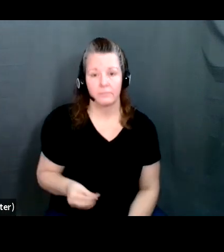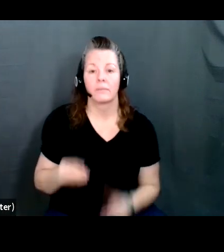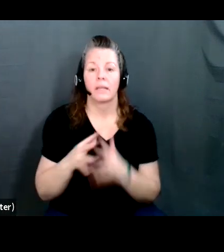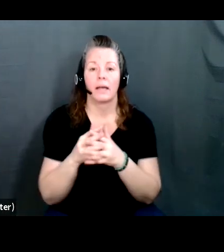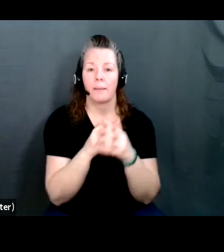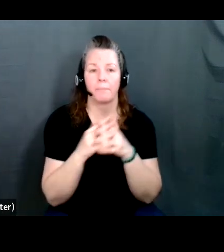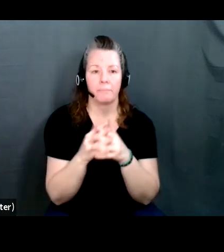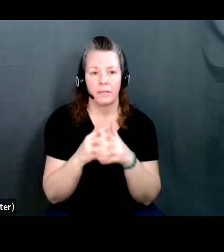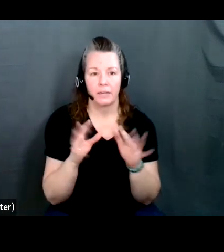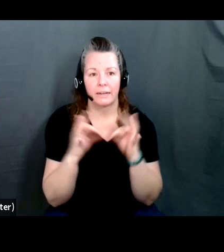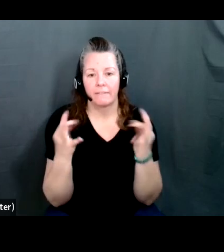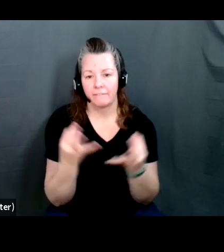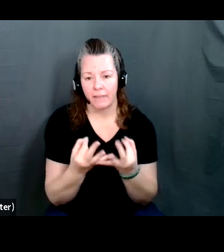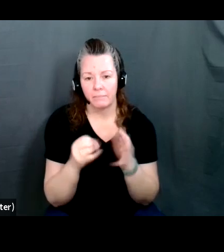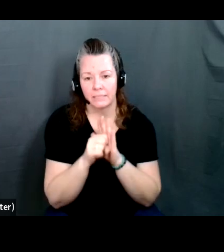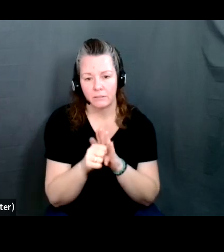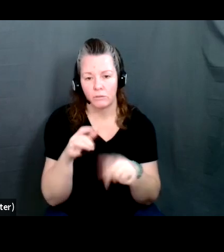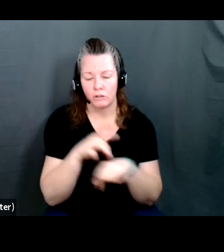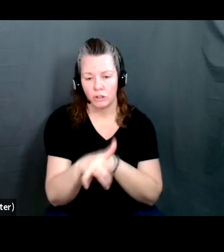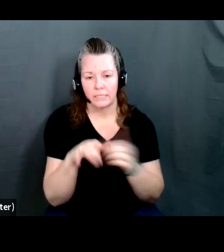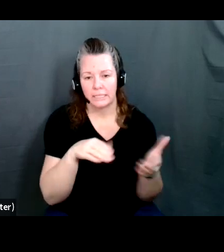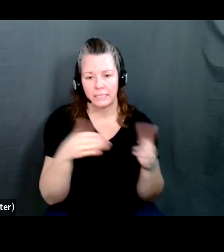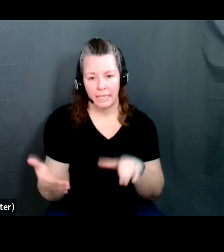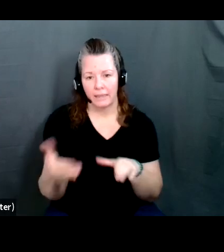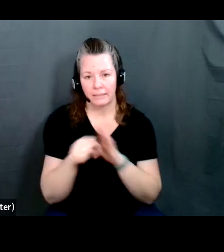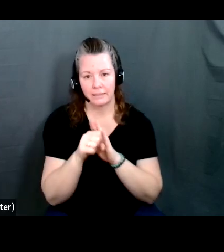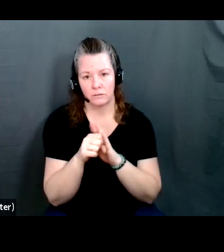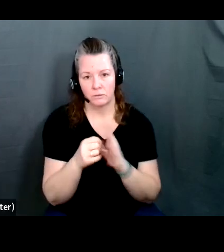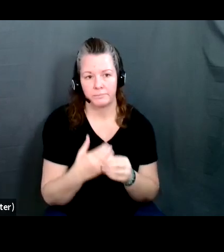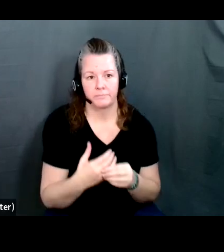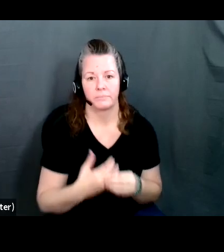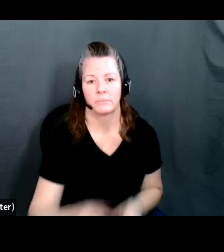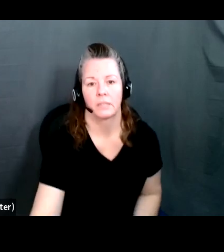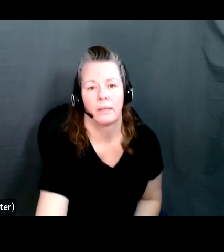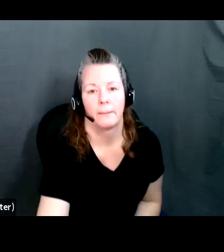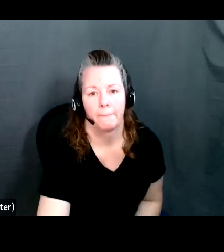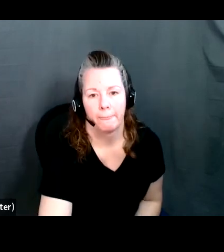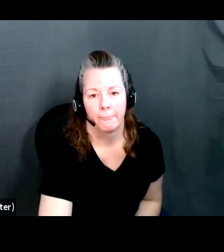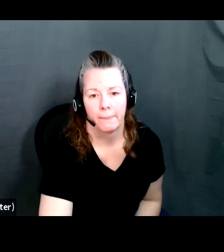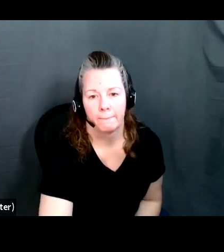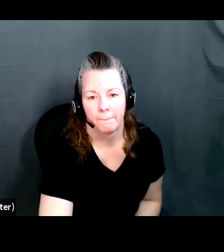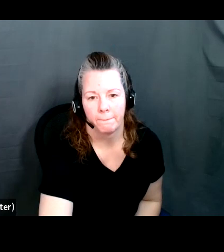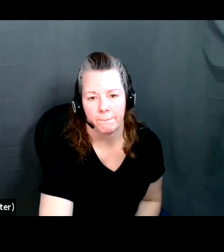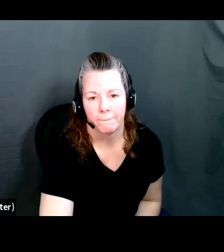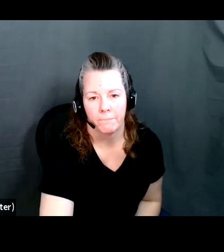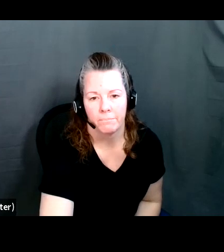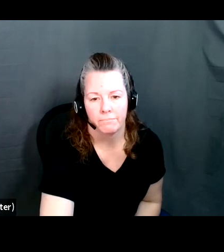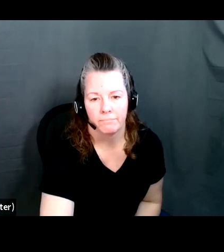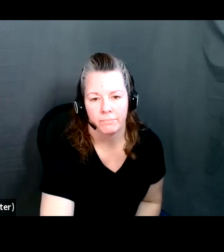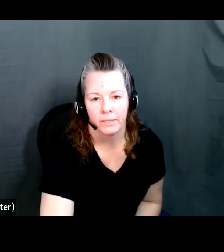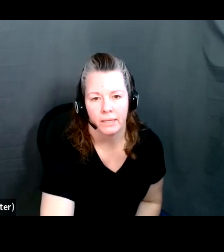Syndrome, Early Death Syndrome. Terminal illness. Upon learning the short